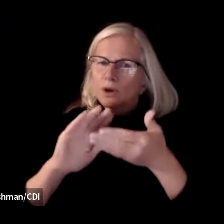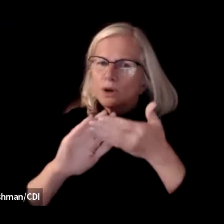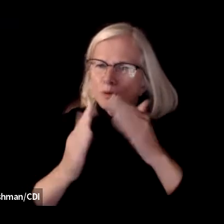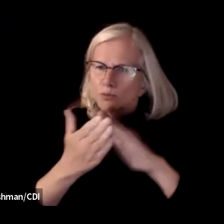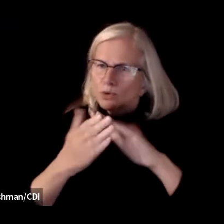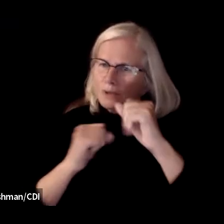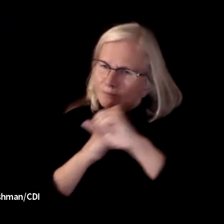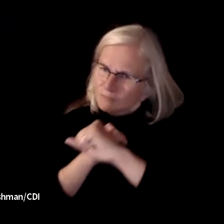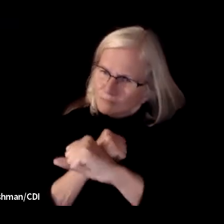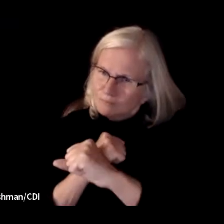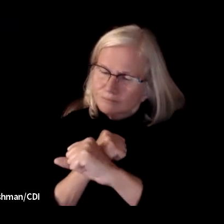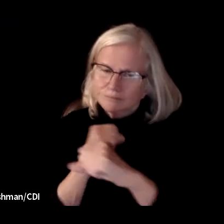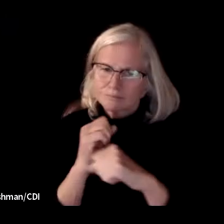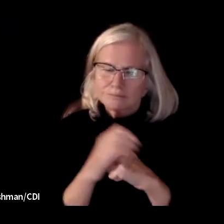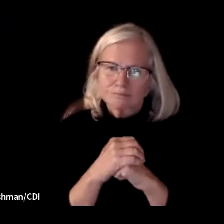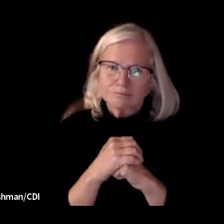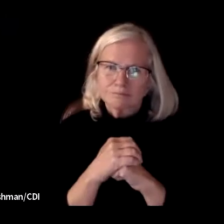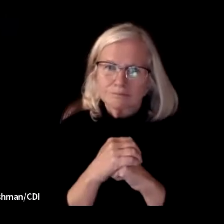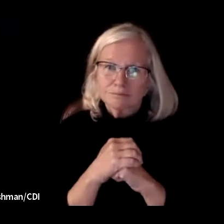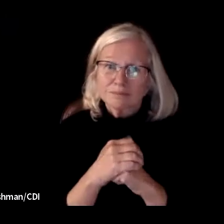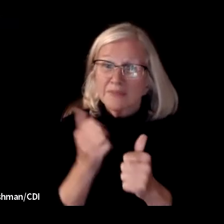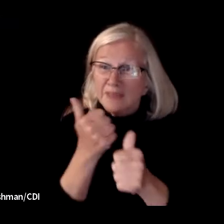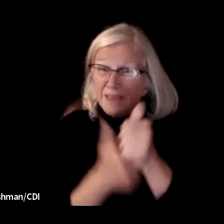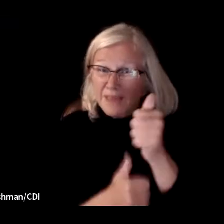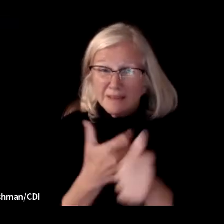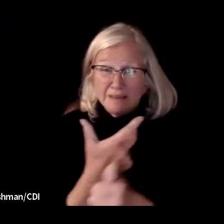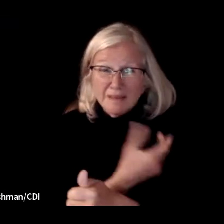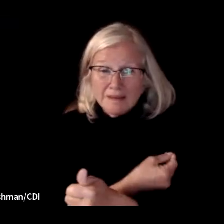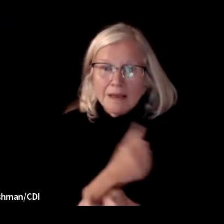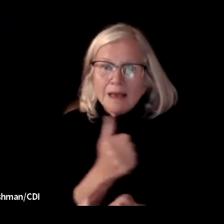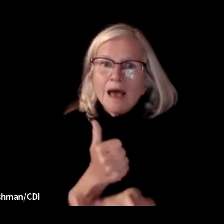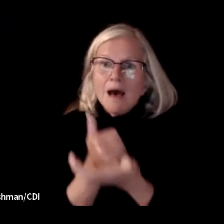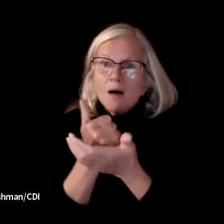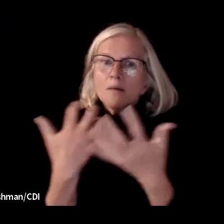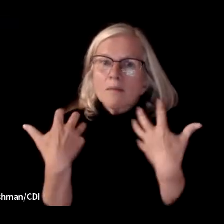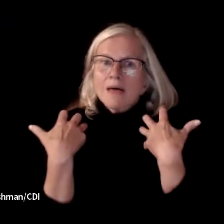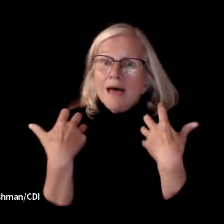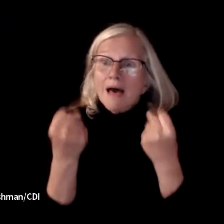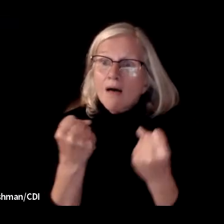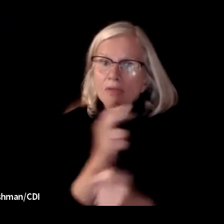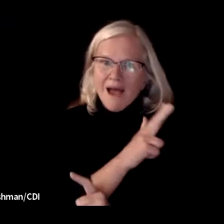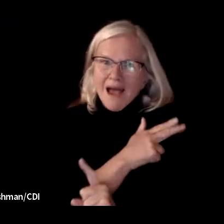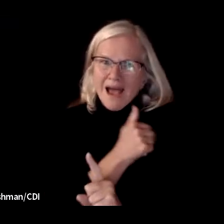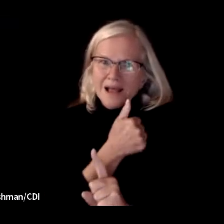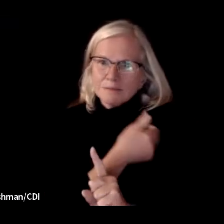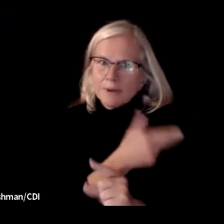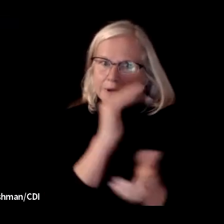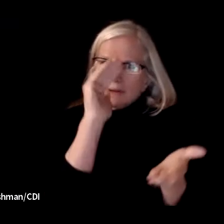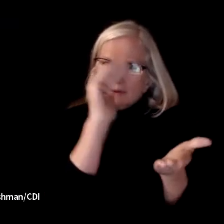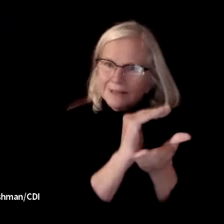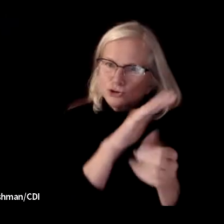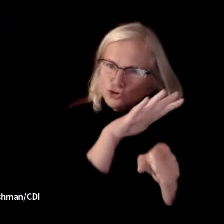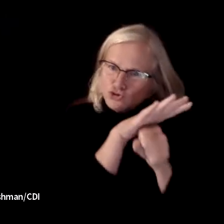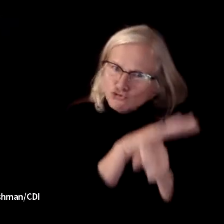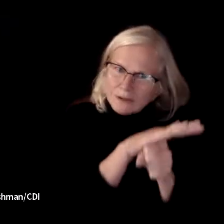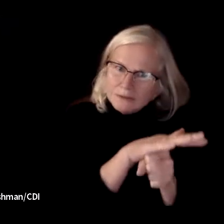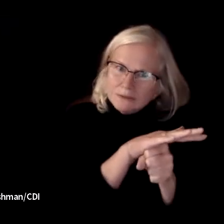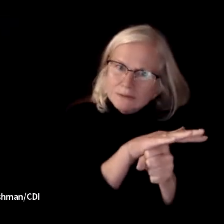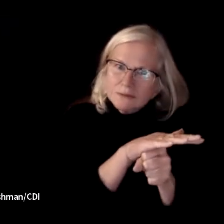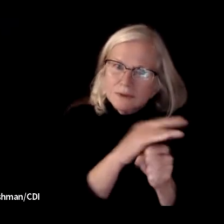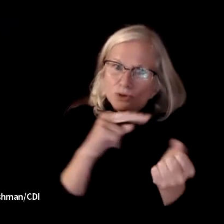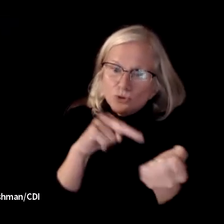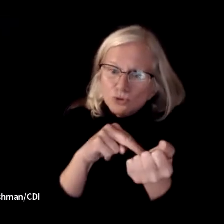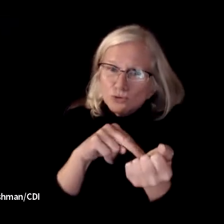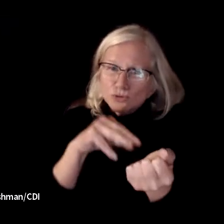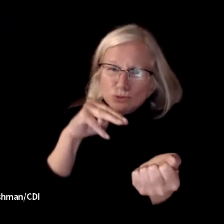helps reduce the pressure on our healthcare systems and our healthcare workers, be that in the acute care system or the long-term